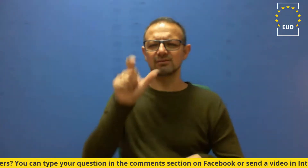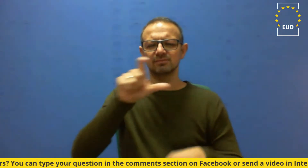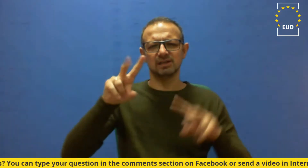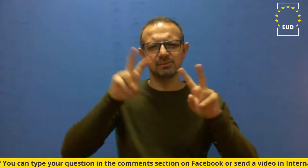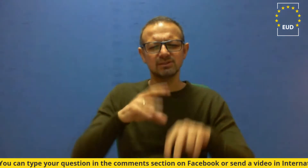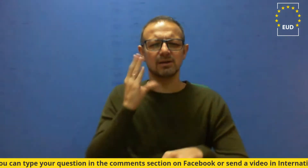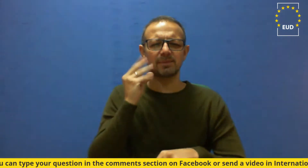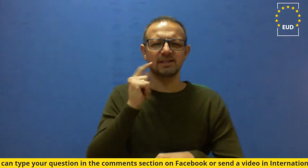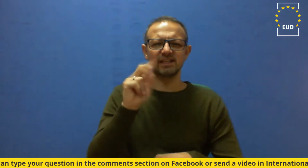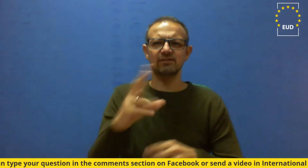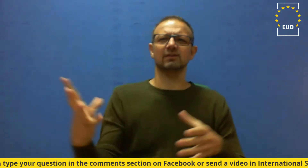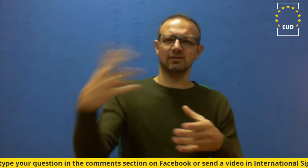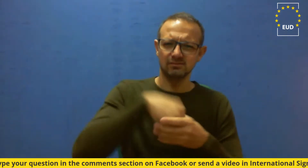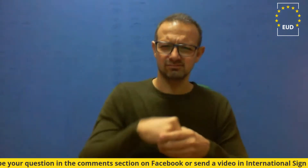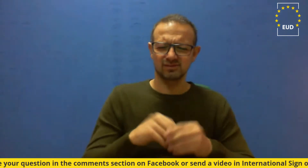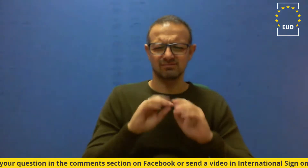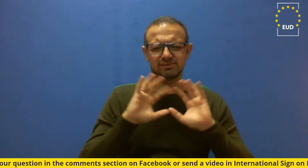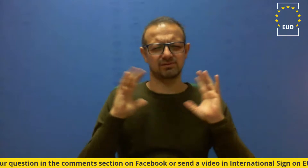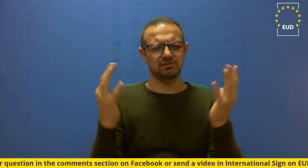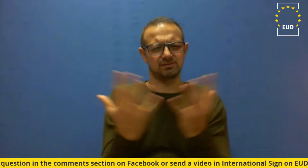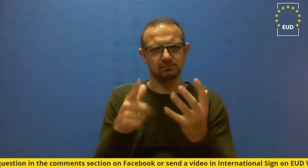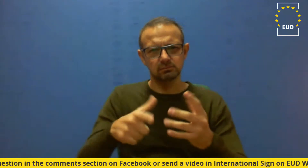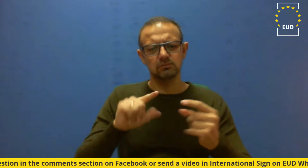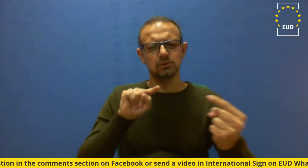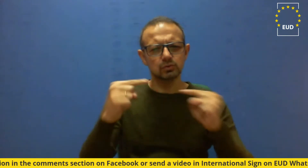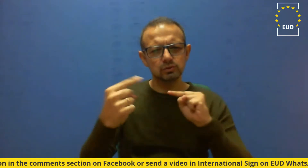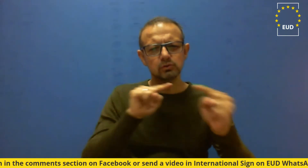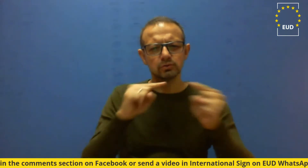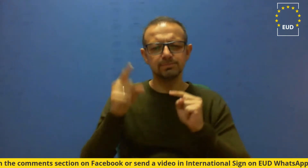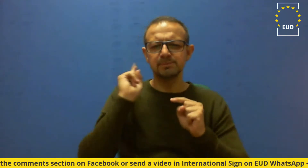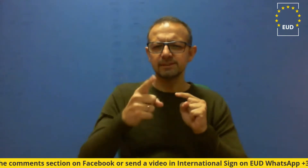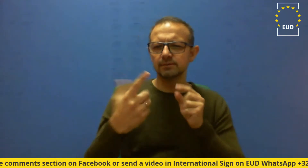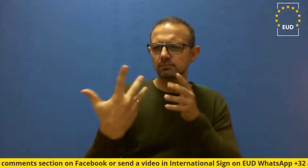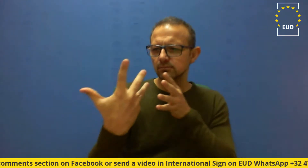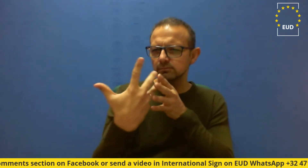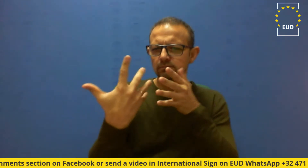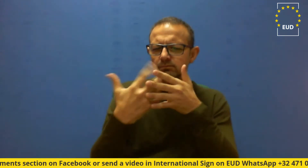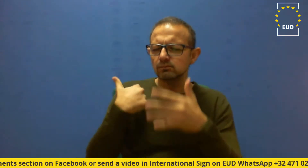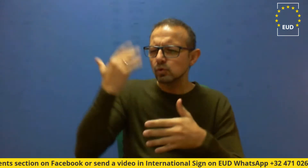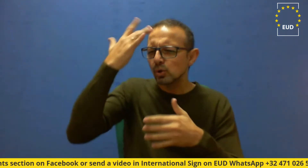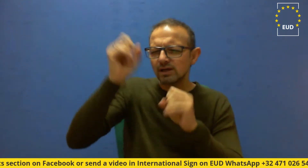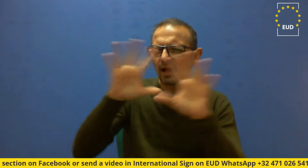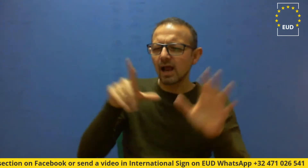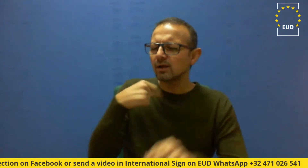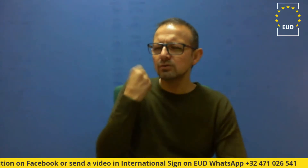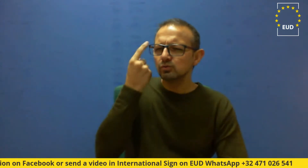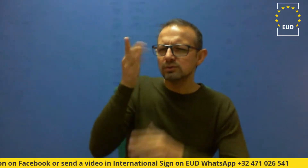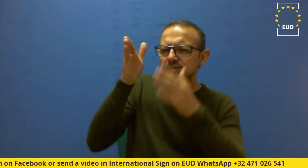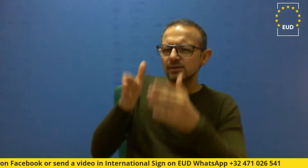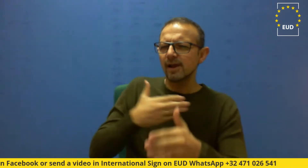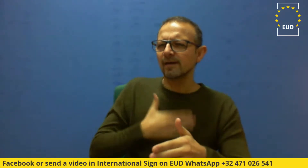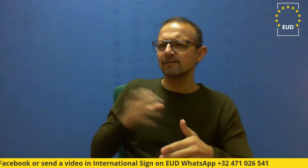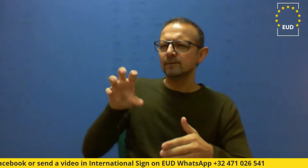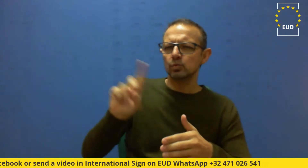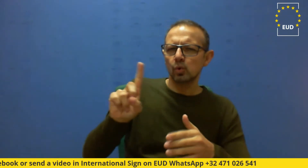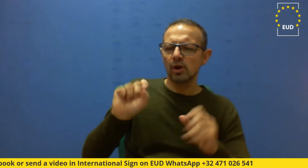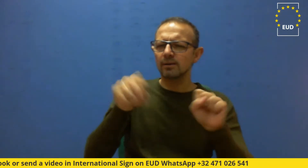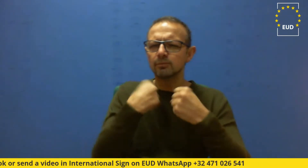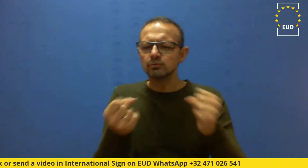Association was involved. The deaf community was involved. Broadcasters were involved. And we had a great focus